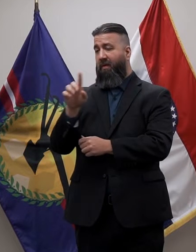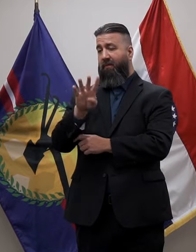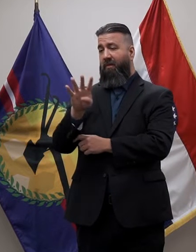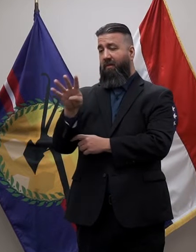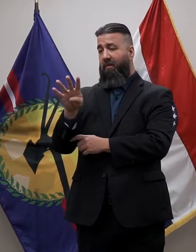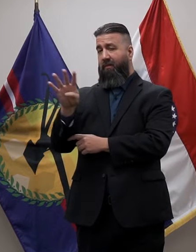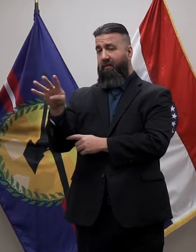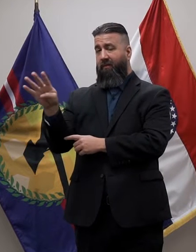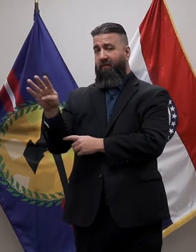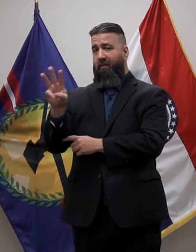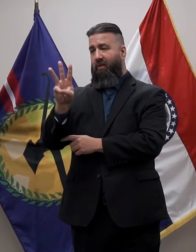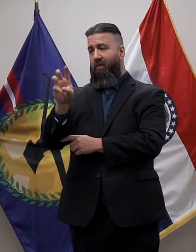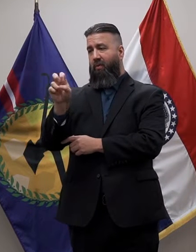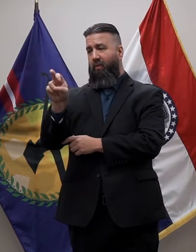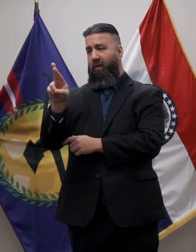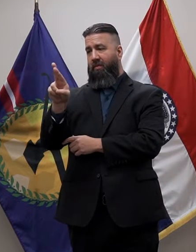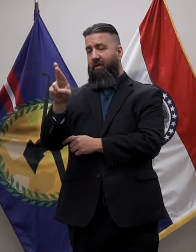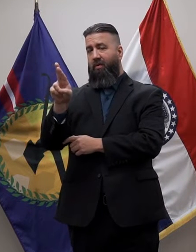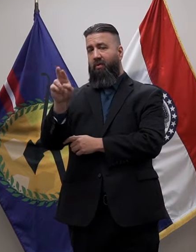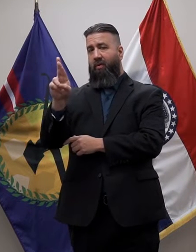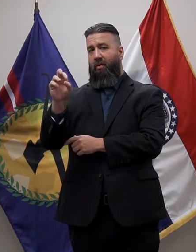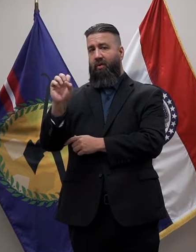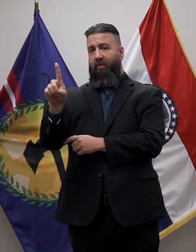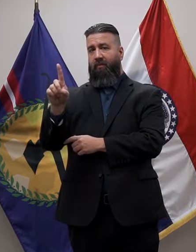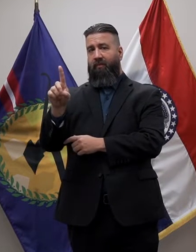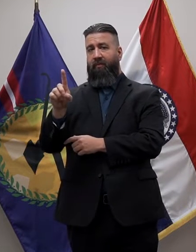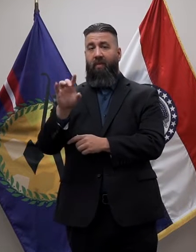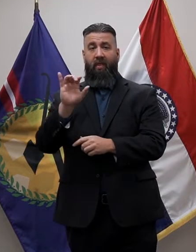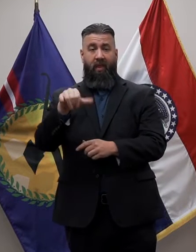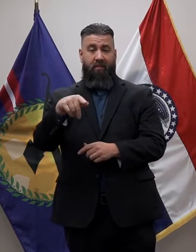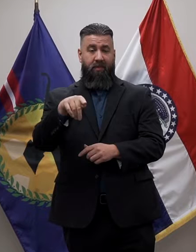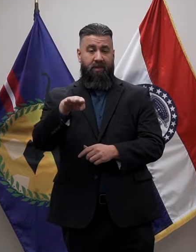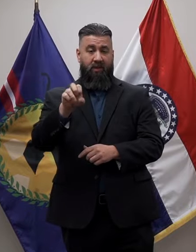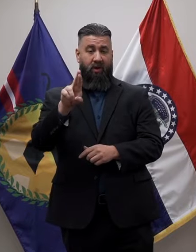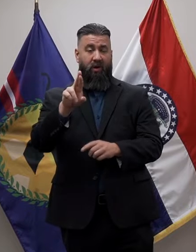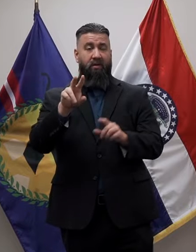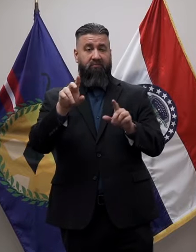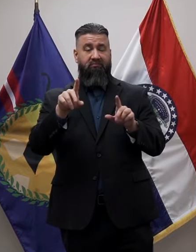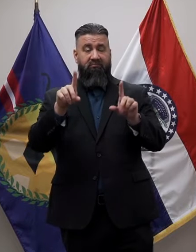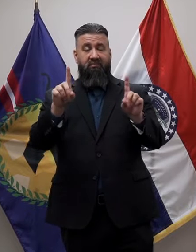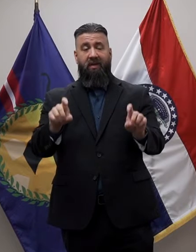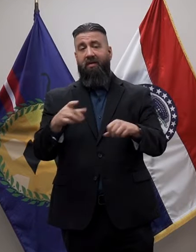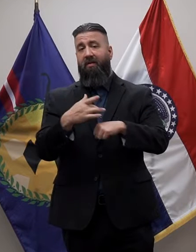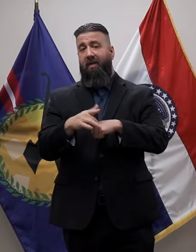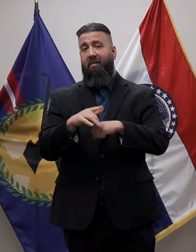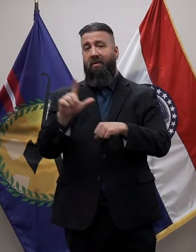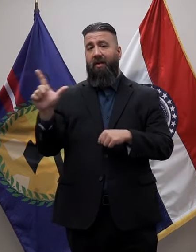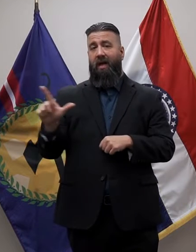These saliva PCR test kits are available through the library, and they must be reserved by calling